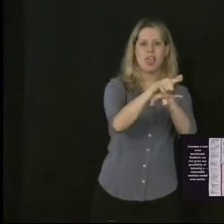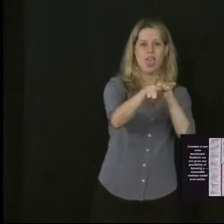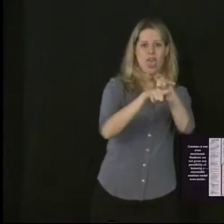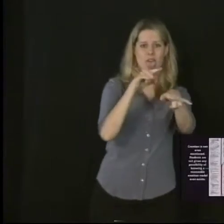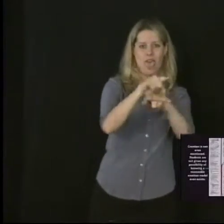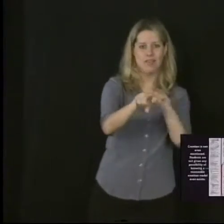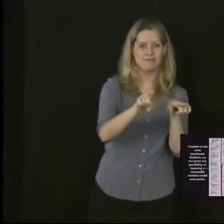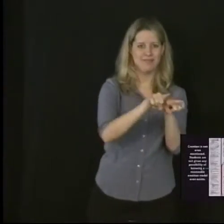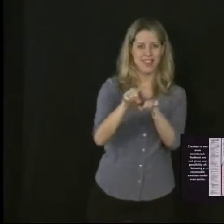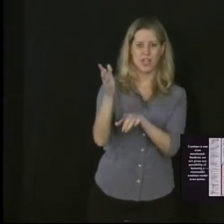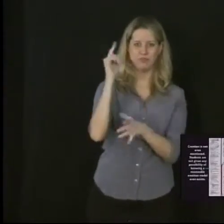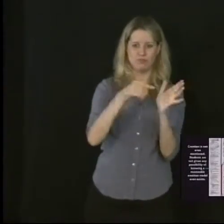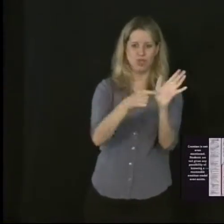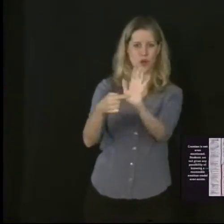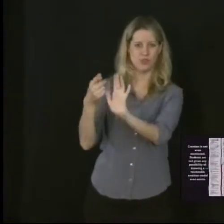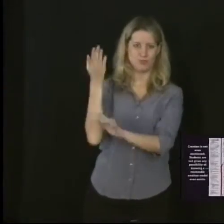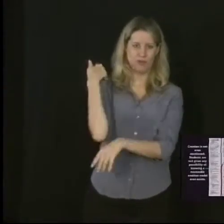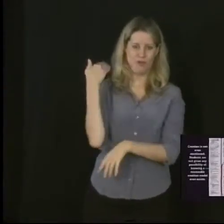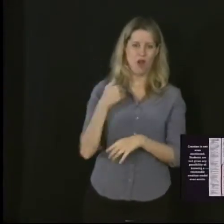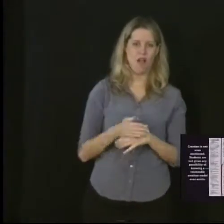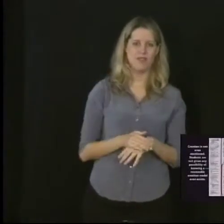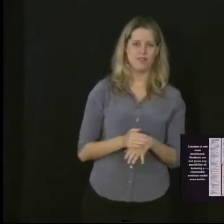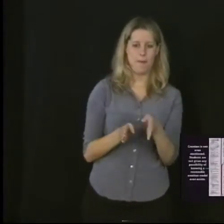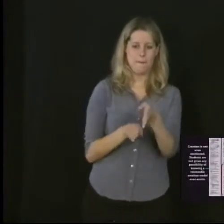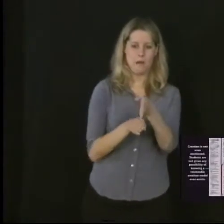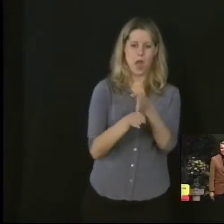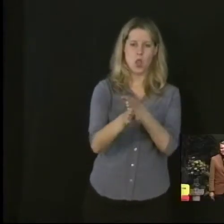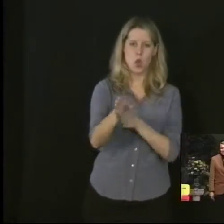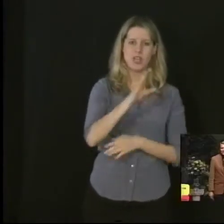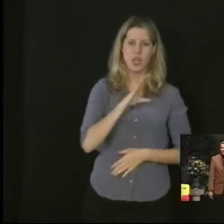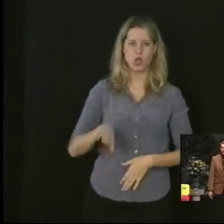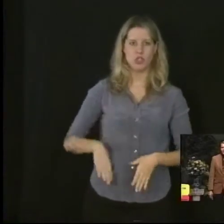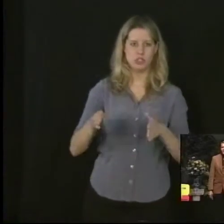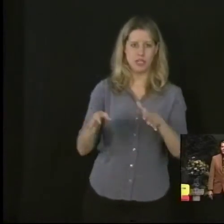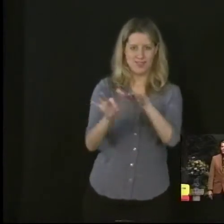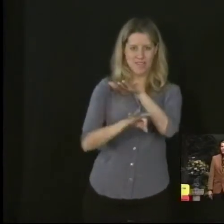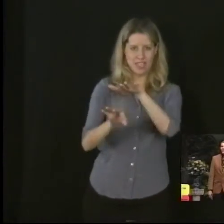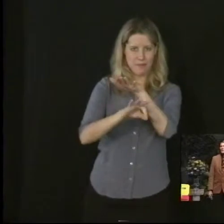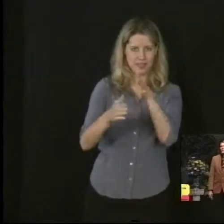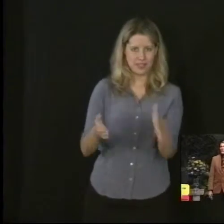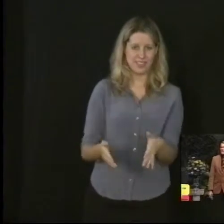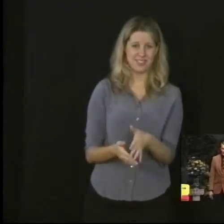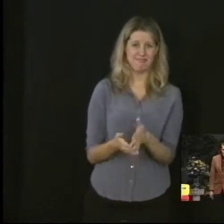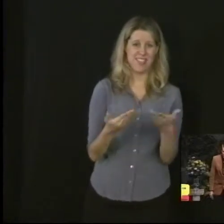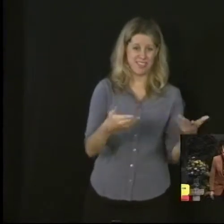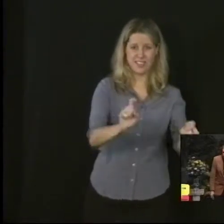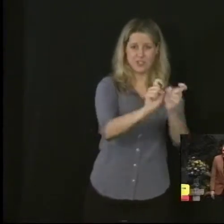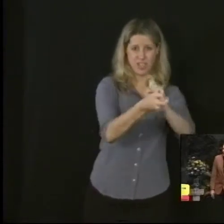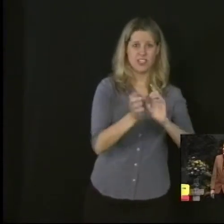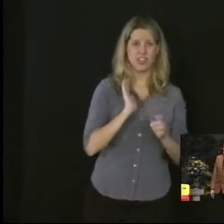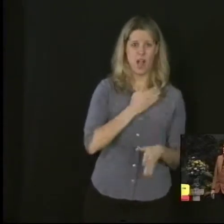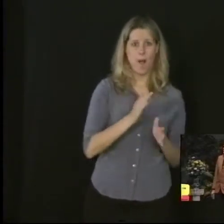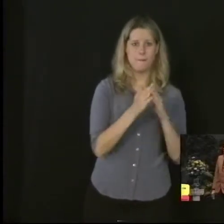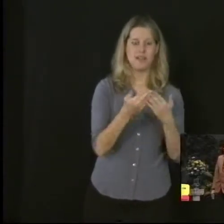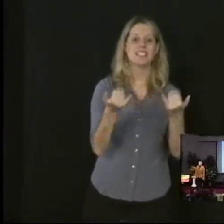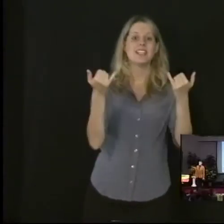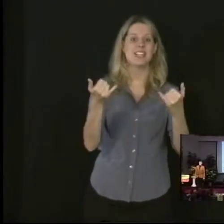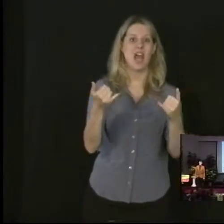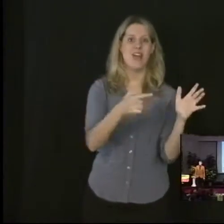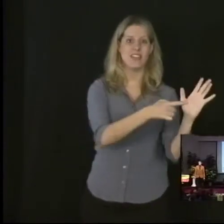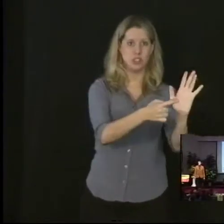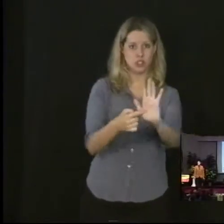ago. A minority of Christian fundamentalists. Folks, things have changed in our textbooks. Now, this